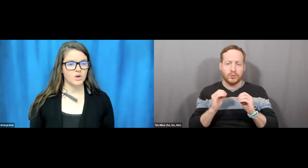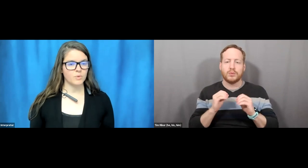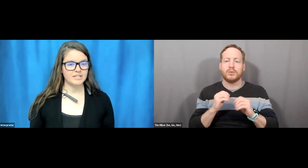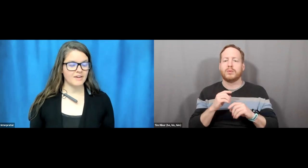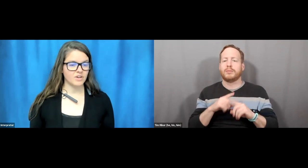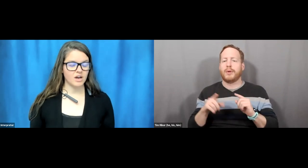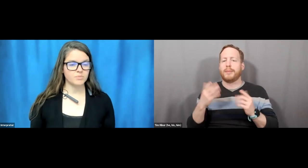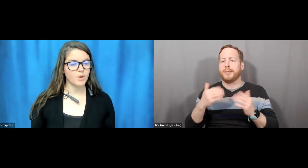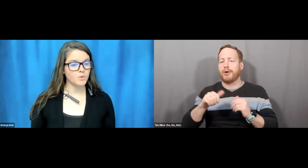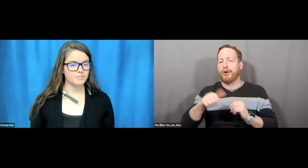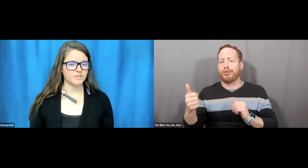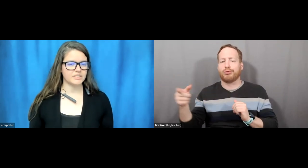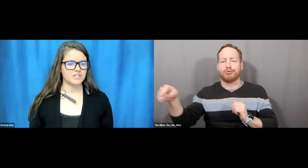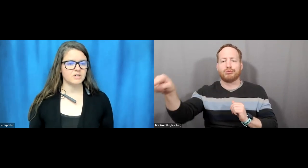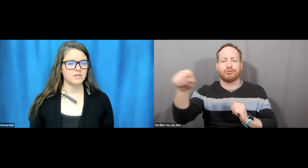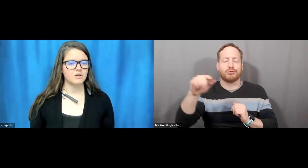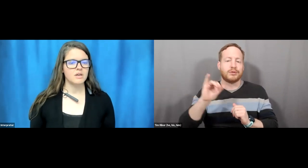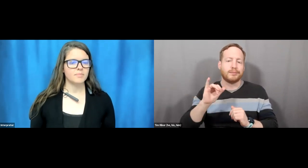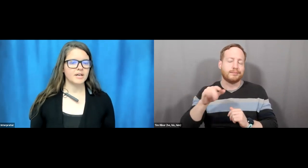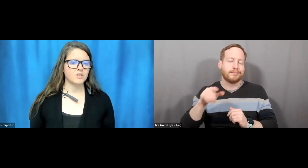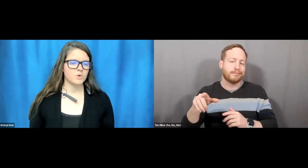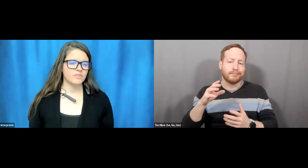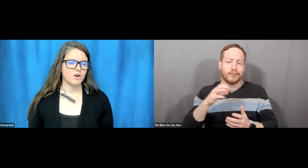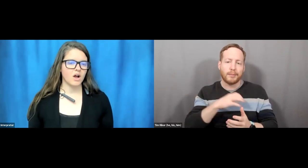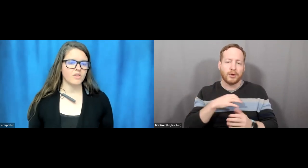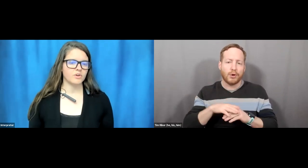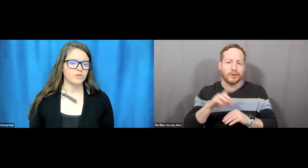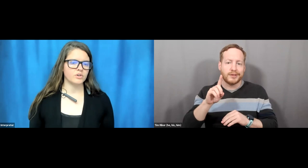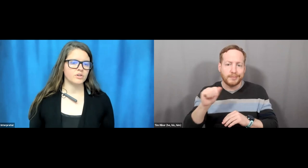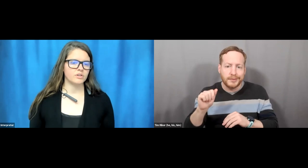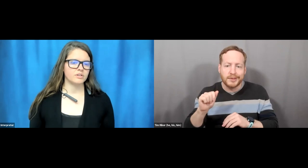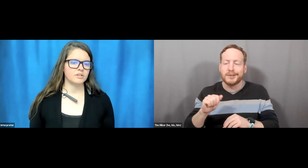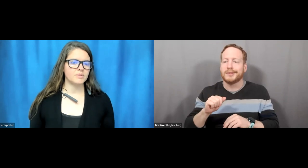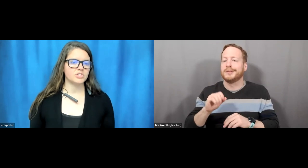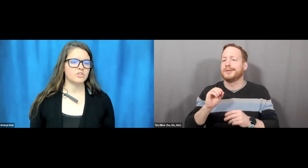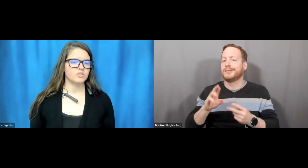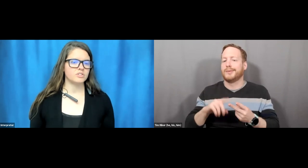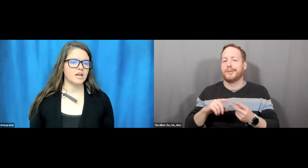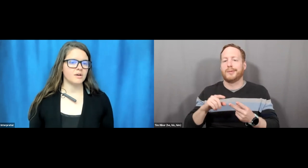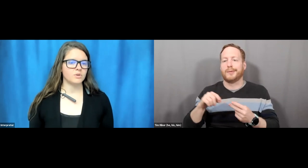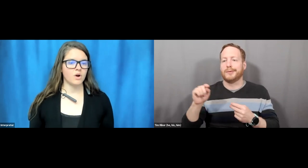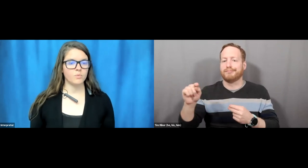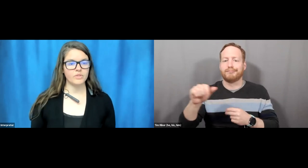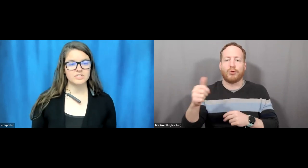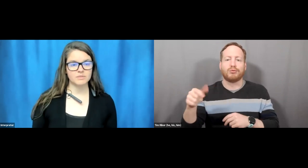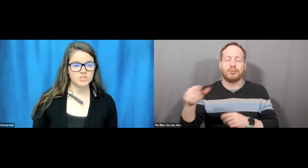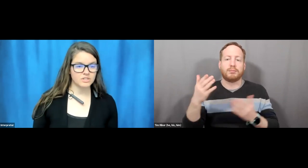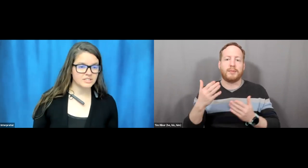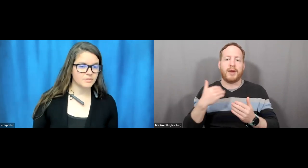we have not proposed a bill this year, but I know that there are other commissioners, whether it's the Commission on